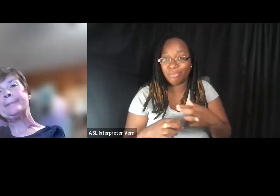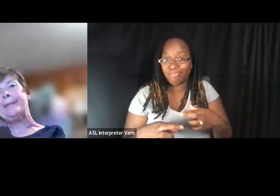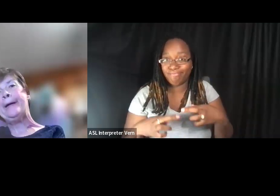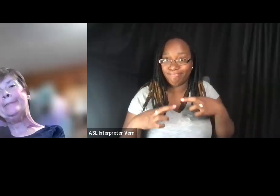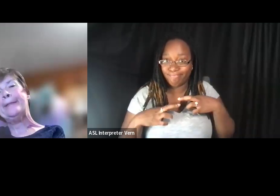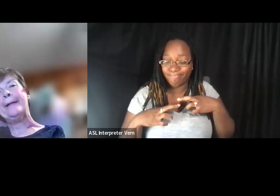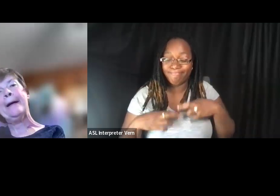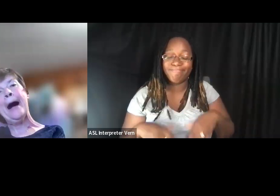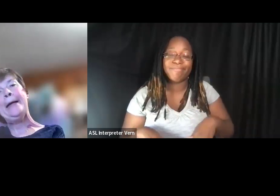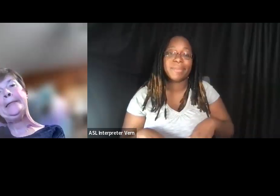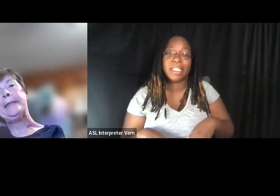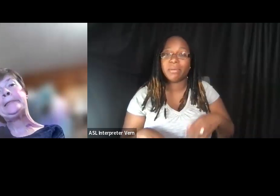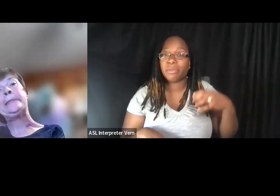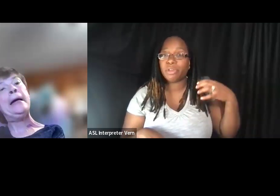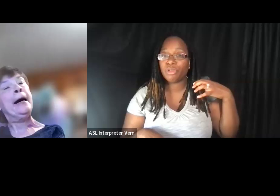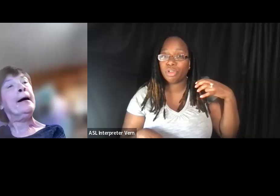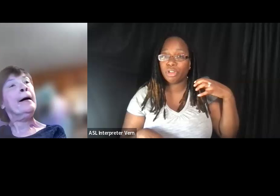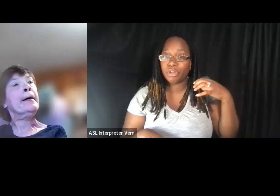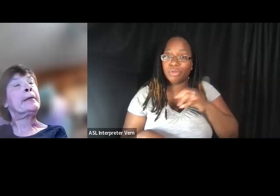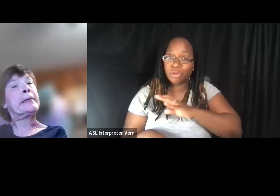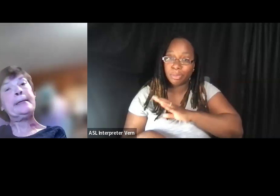self member. I just